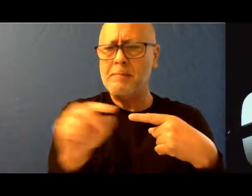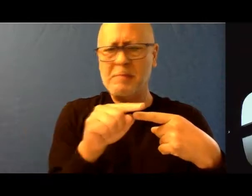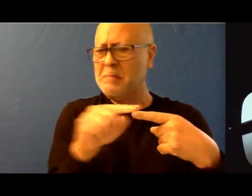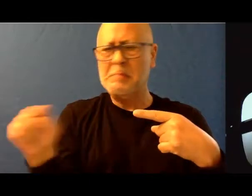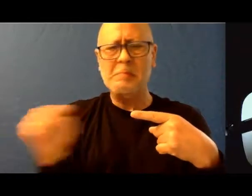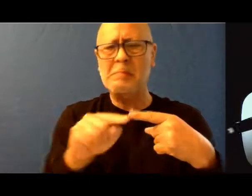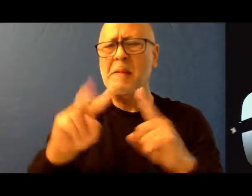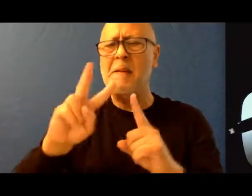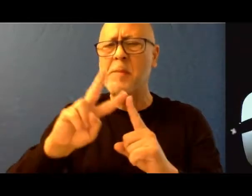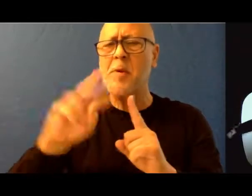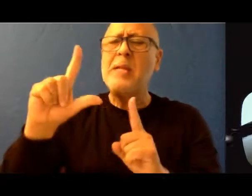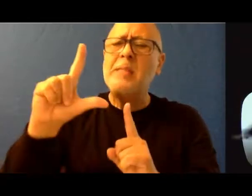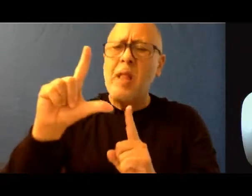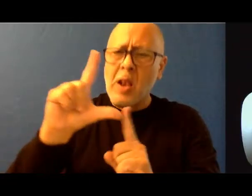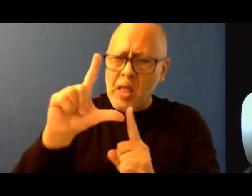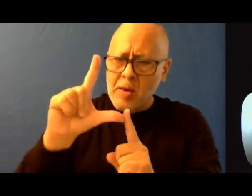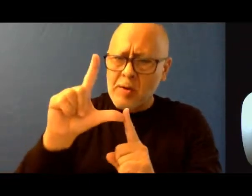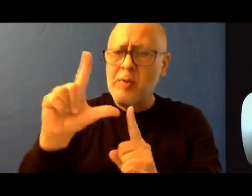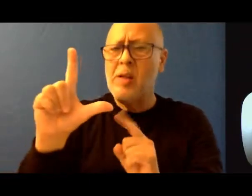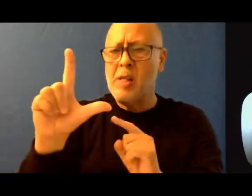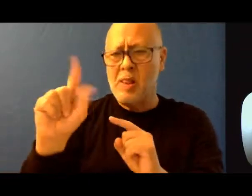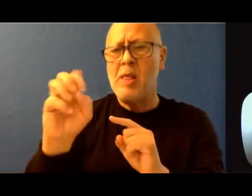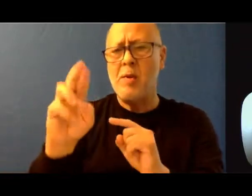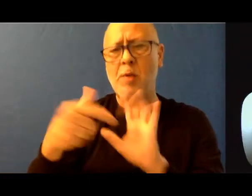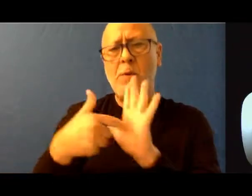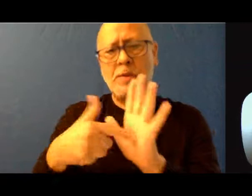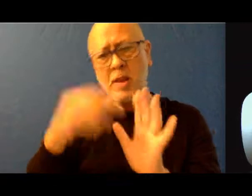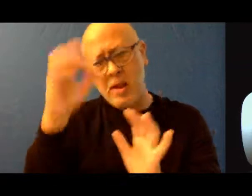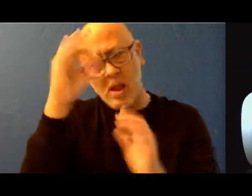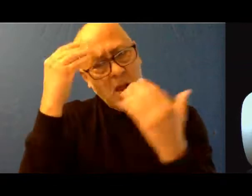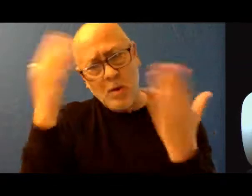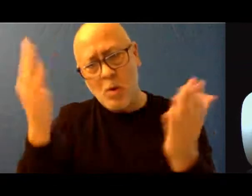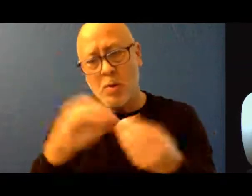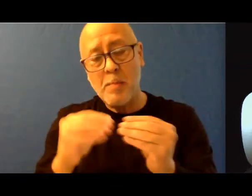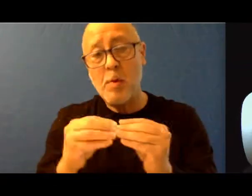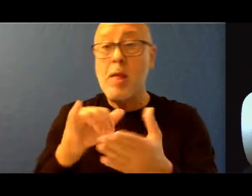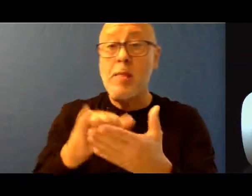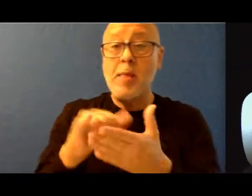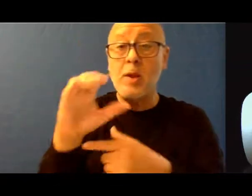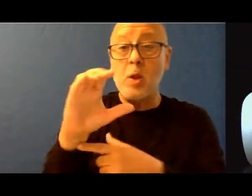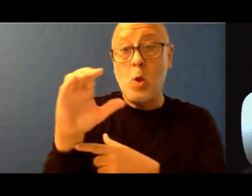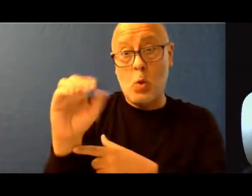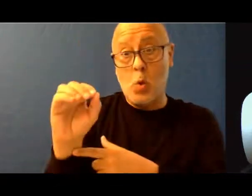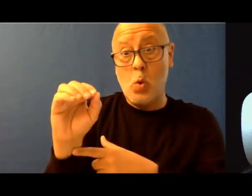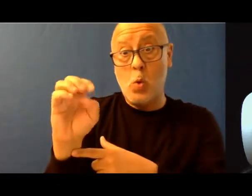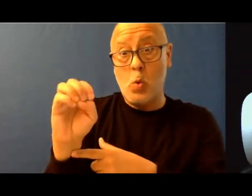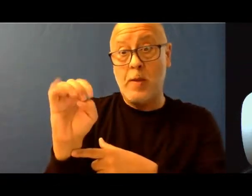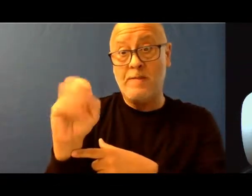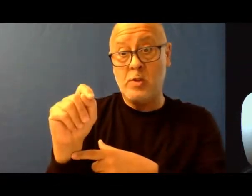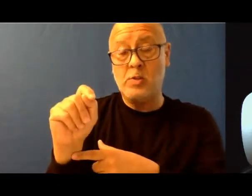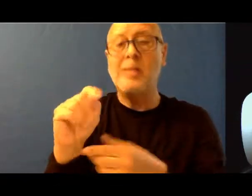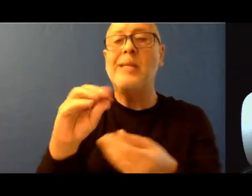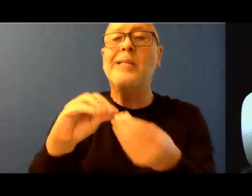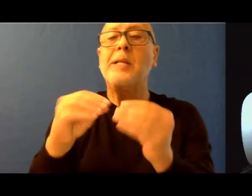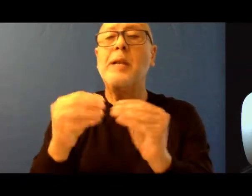So a letter that represents an unknown number. Coefficient is the number in front of a